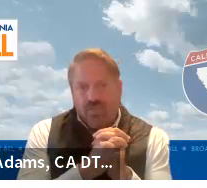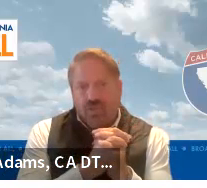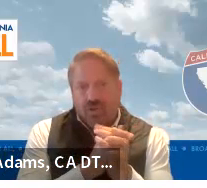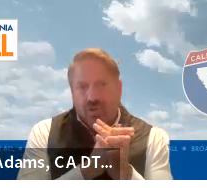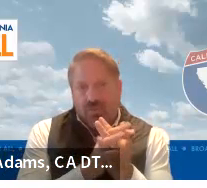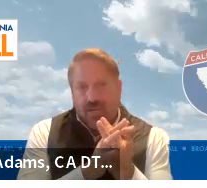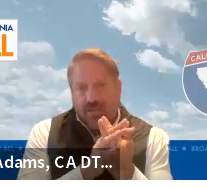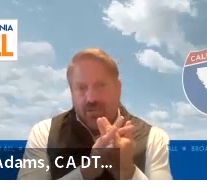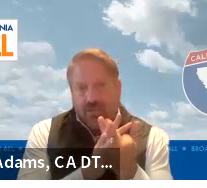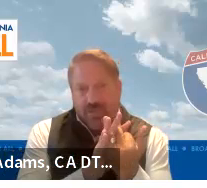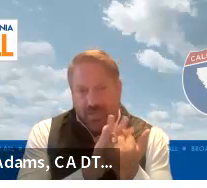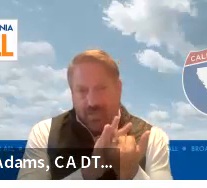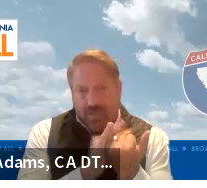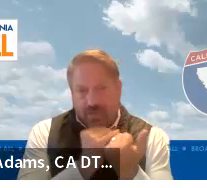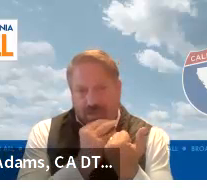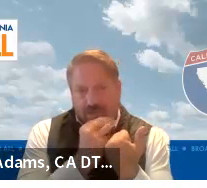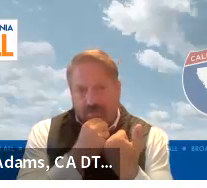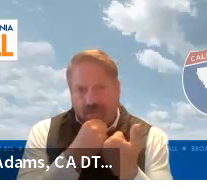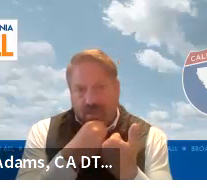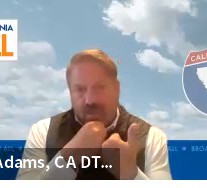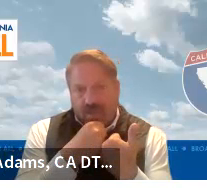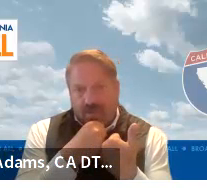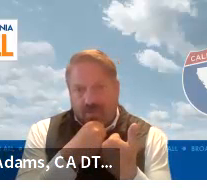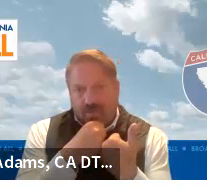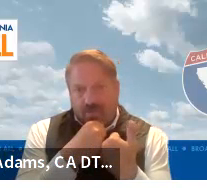sort of the chart on the right, you can see the